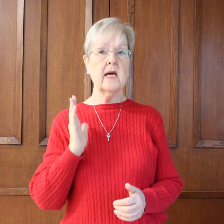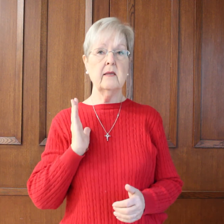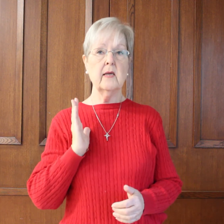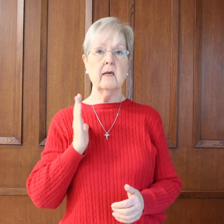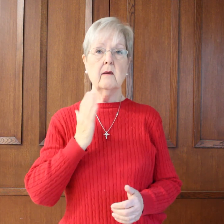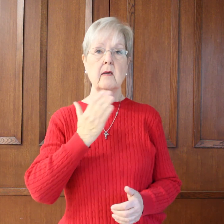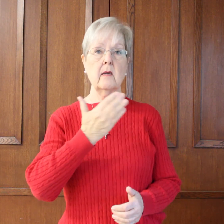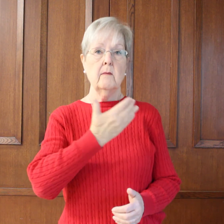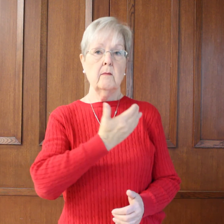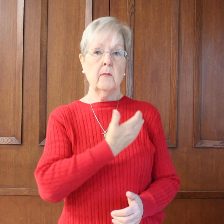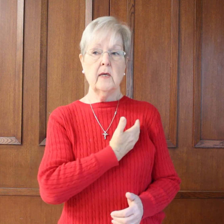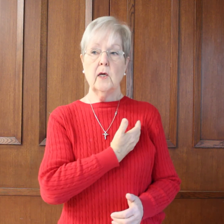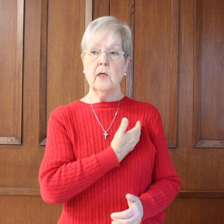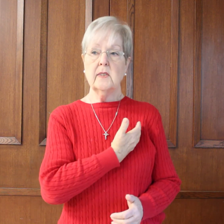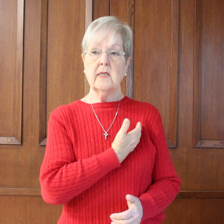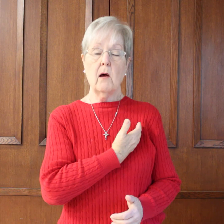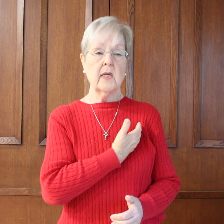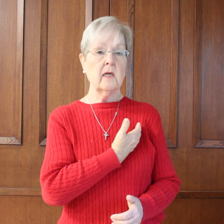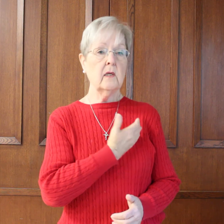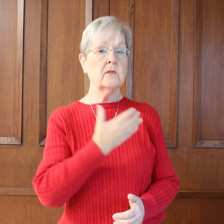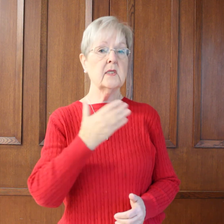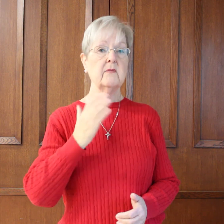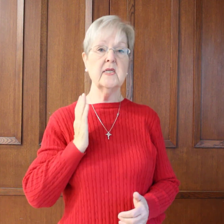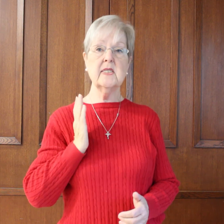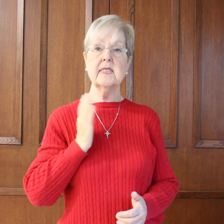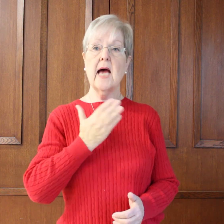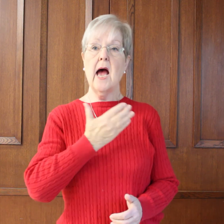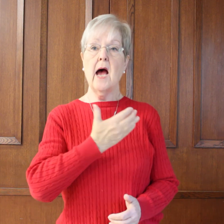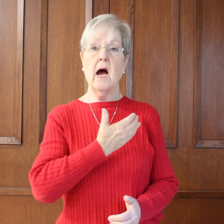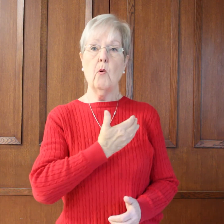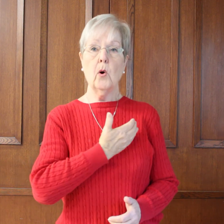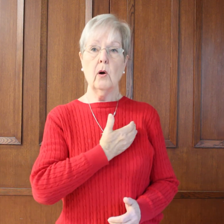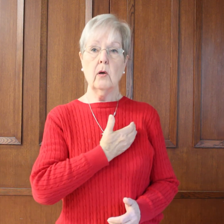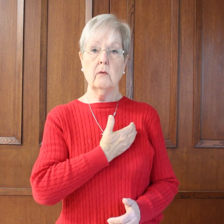that is all-inclusive. This is our.